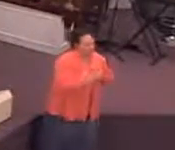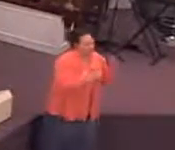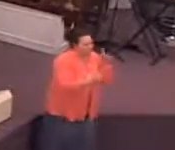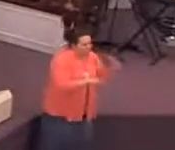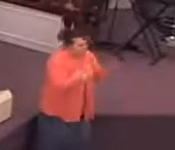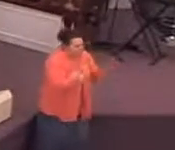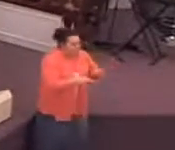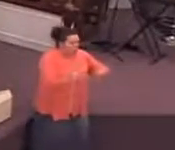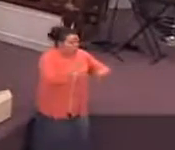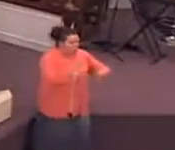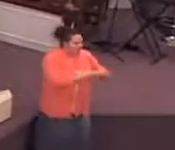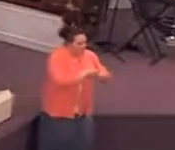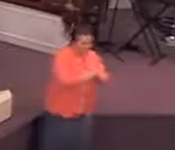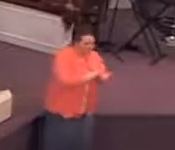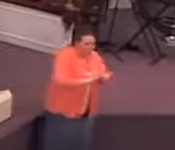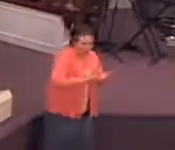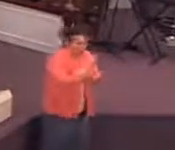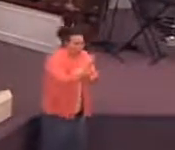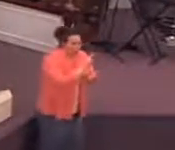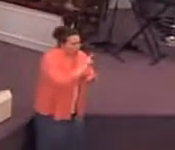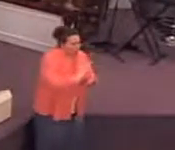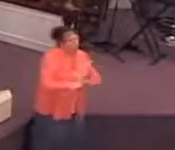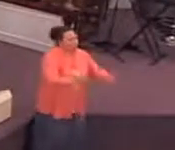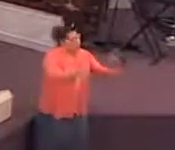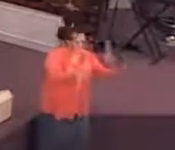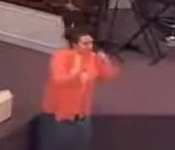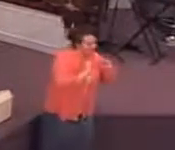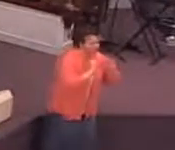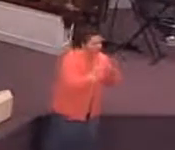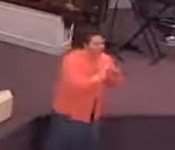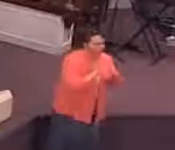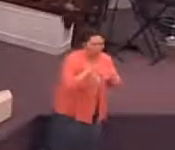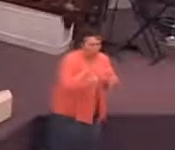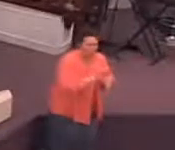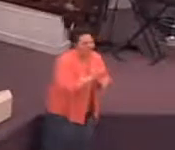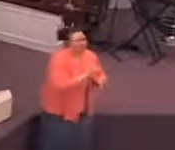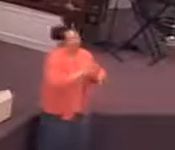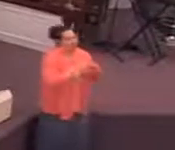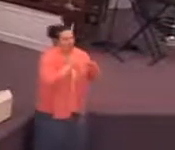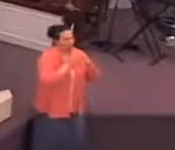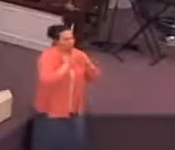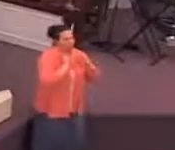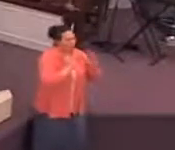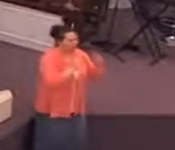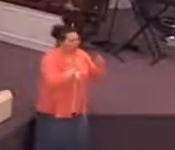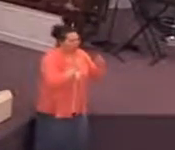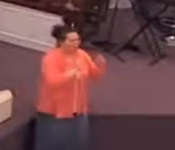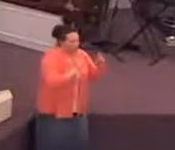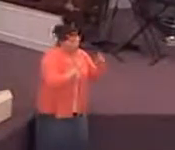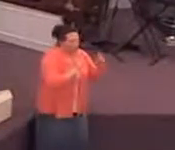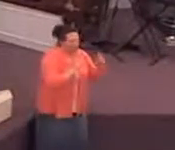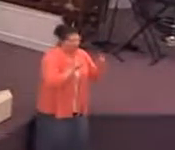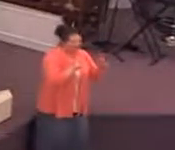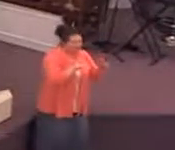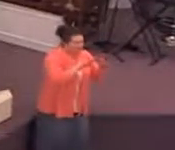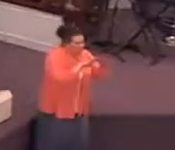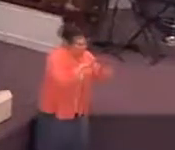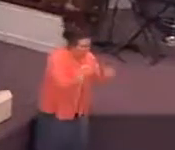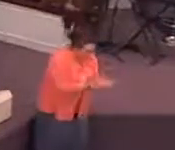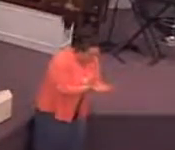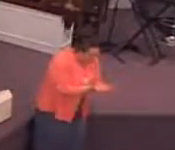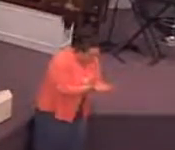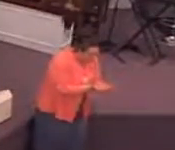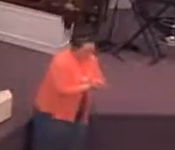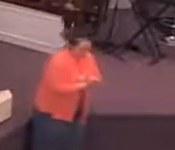are Holy Ghost filled, amen. We are the only hope for this world. But